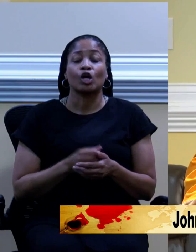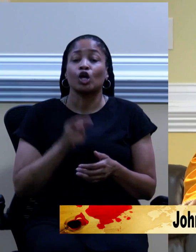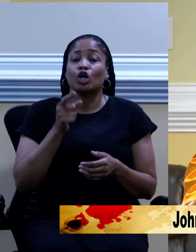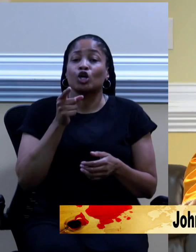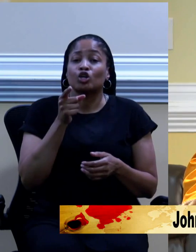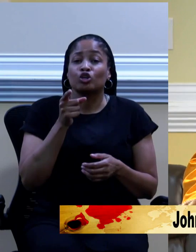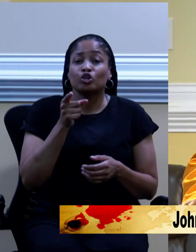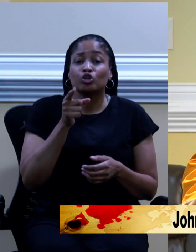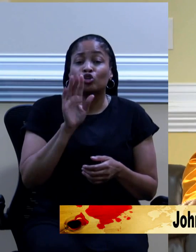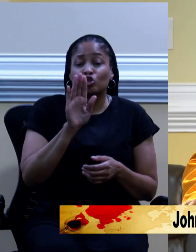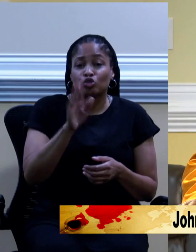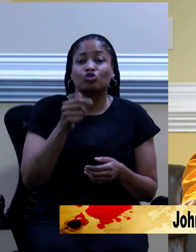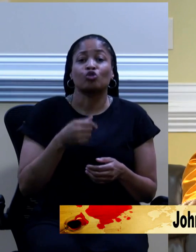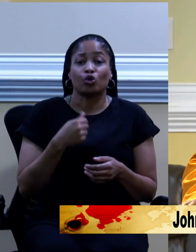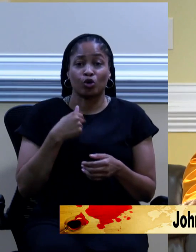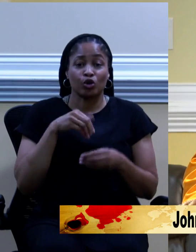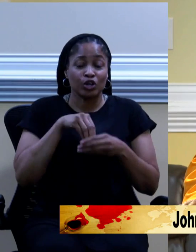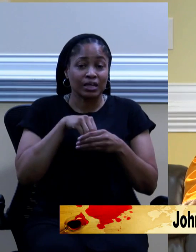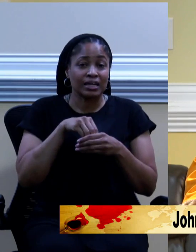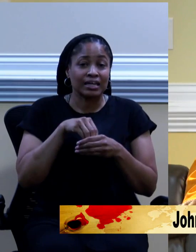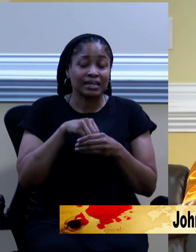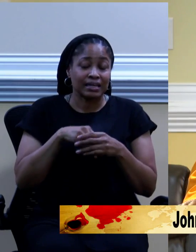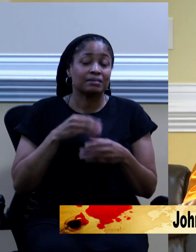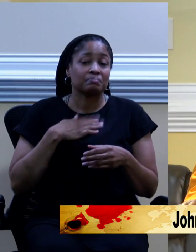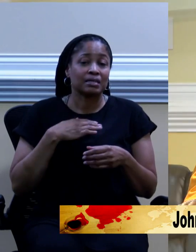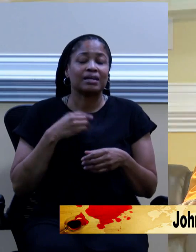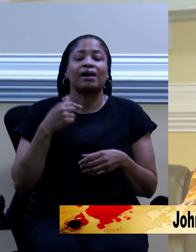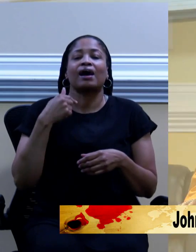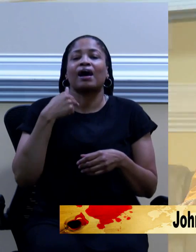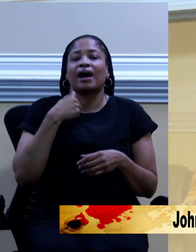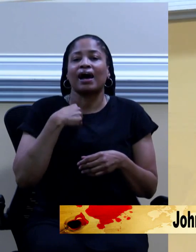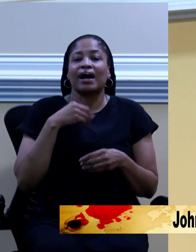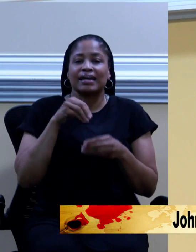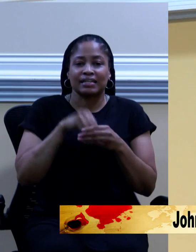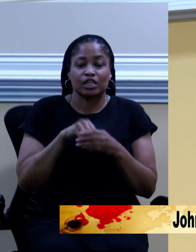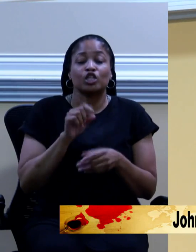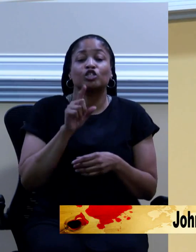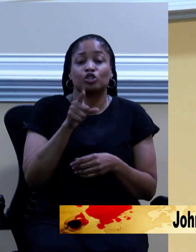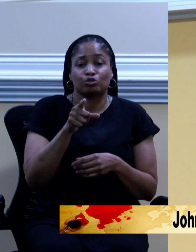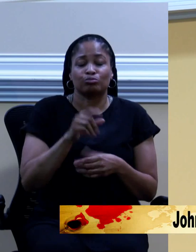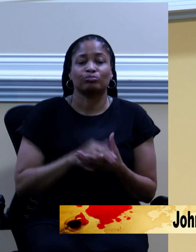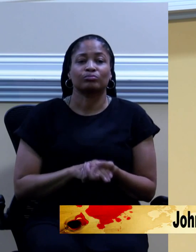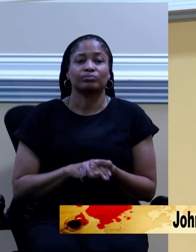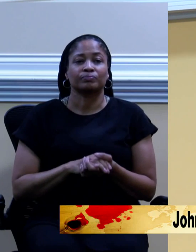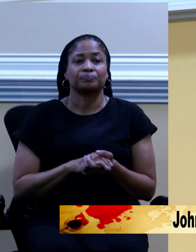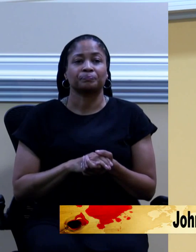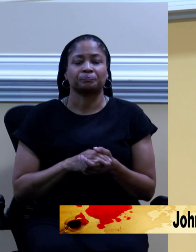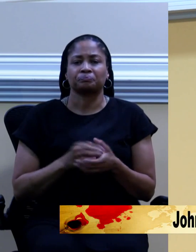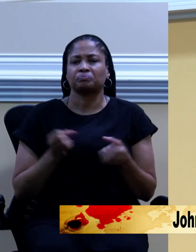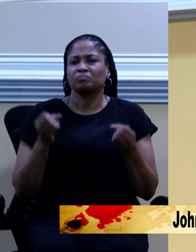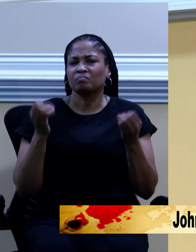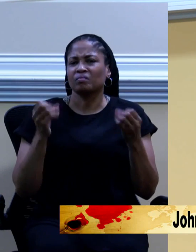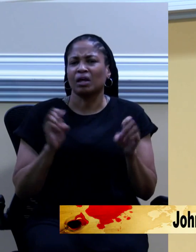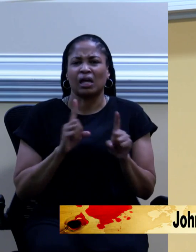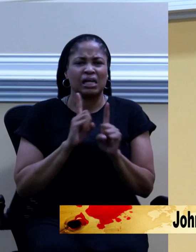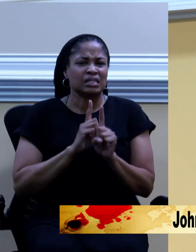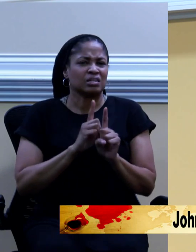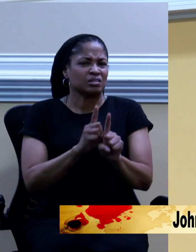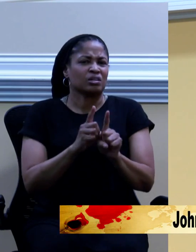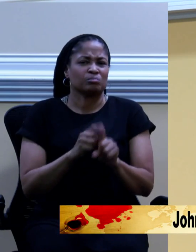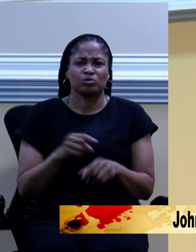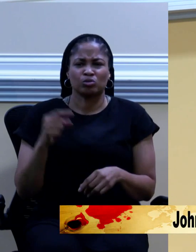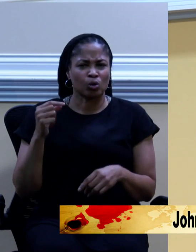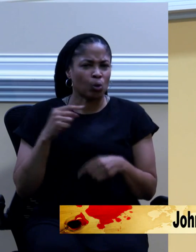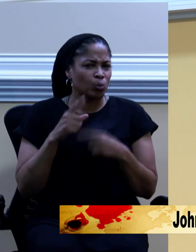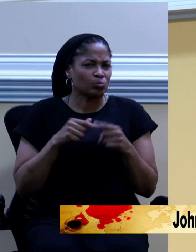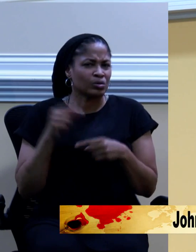now to verse 60 and go ahead. Many therefore of his disciples, when they had heard this, said, this is a hard